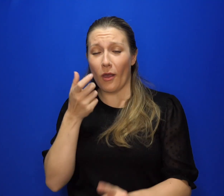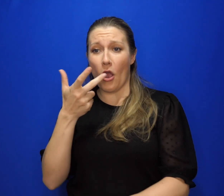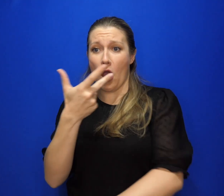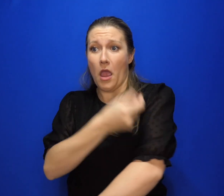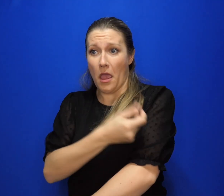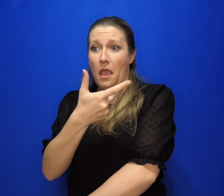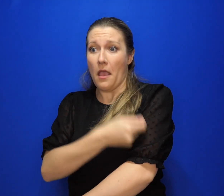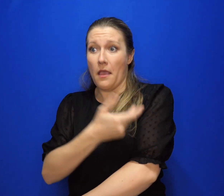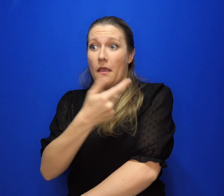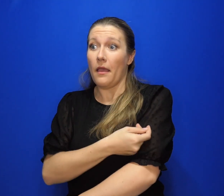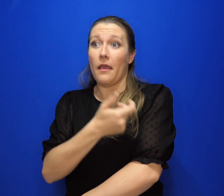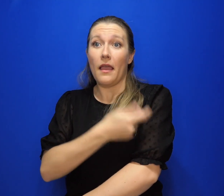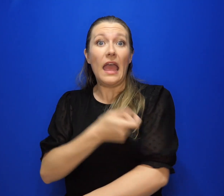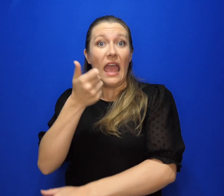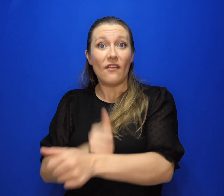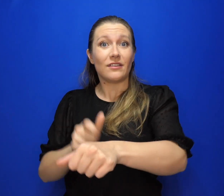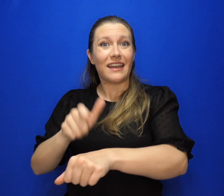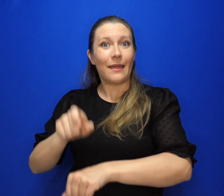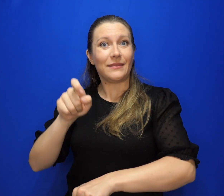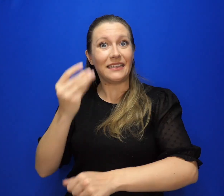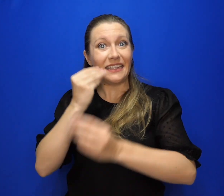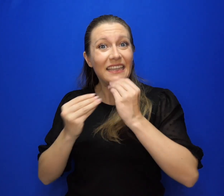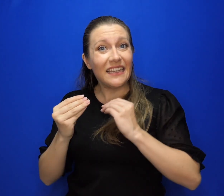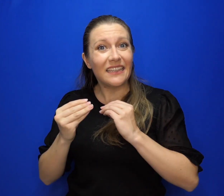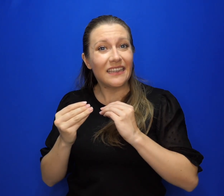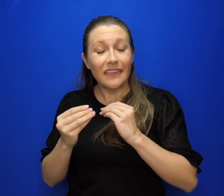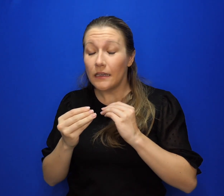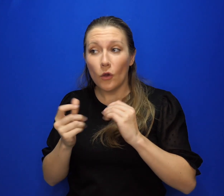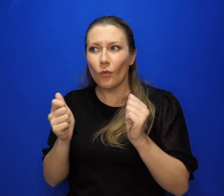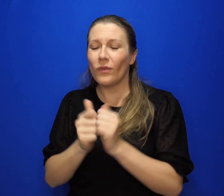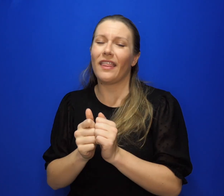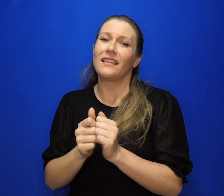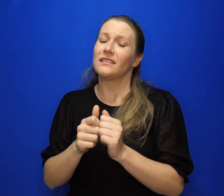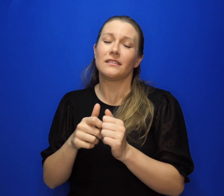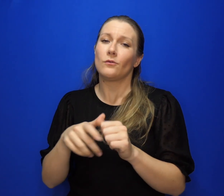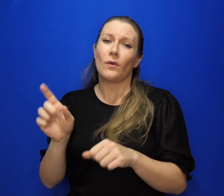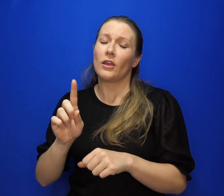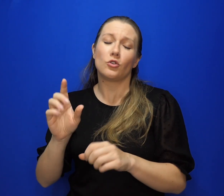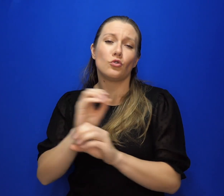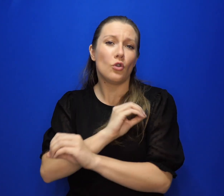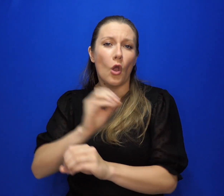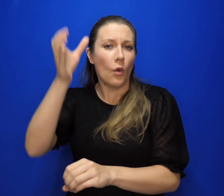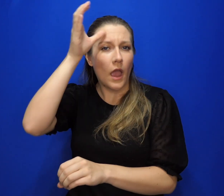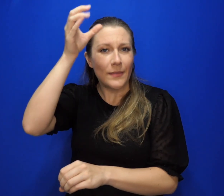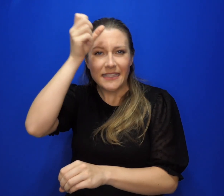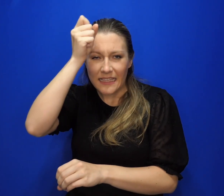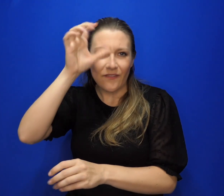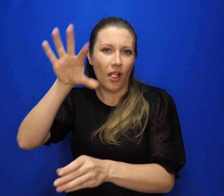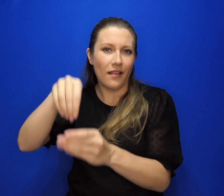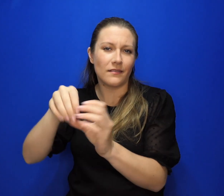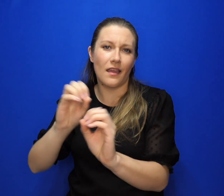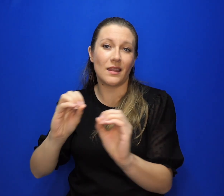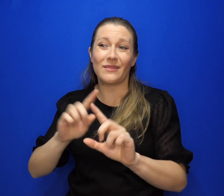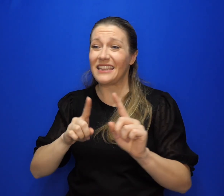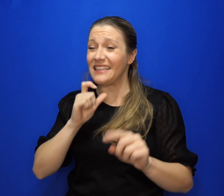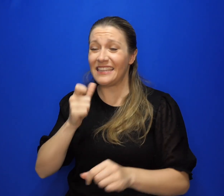are hitting themselves with multiple needles every time they eat? And that's where no common sense got involved at all. It didn't stop